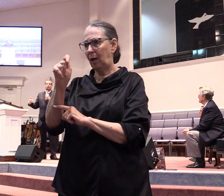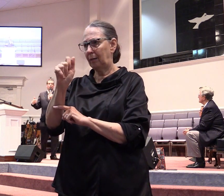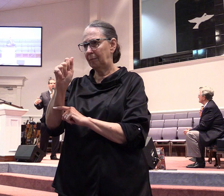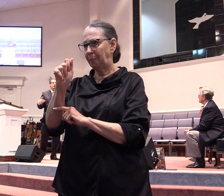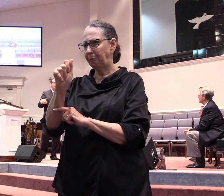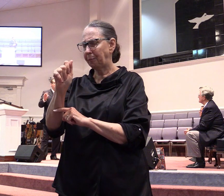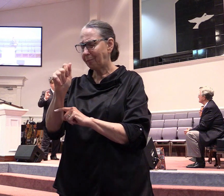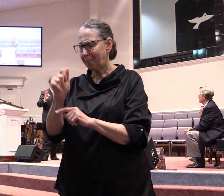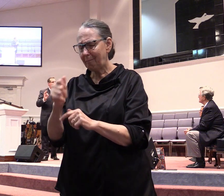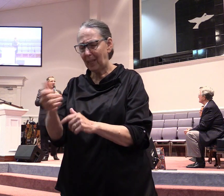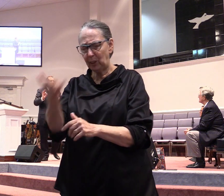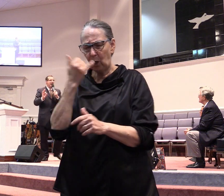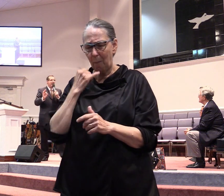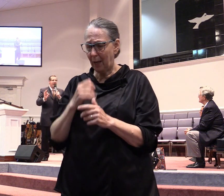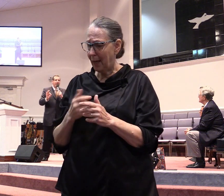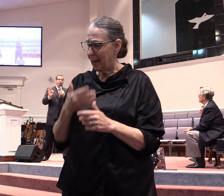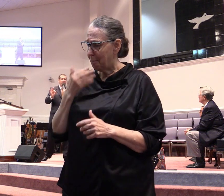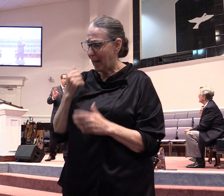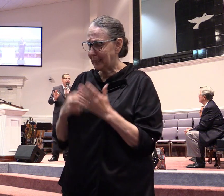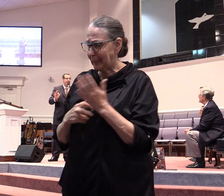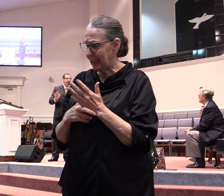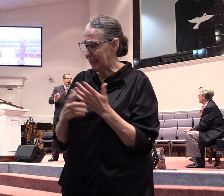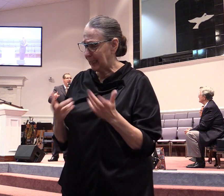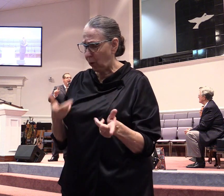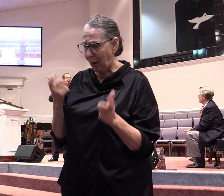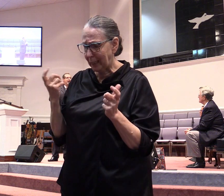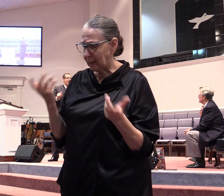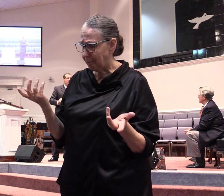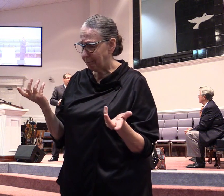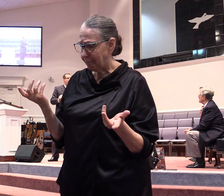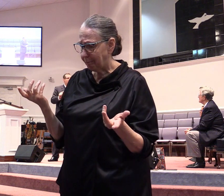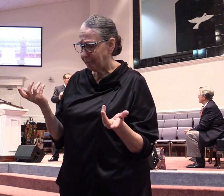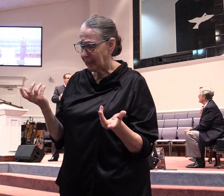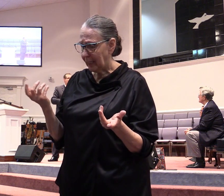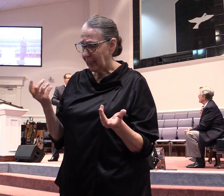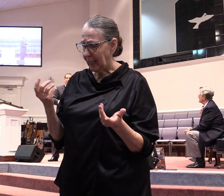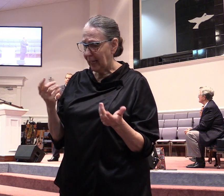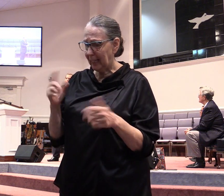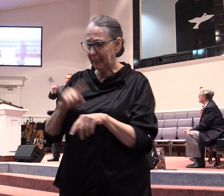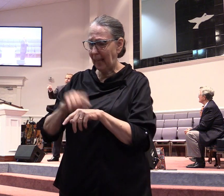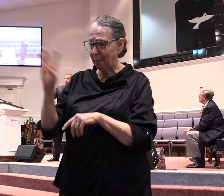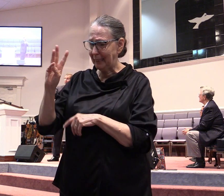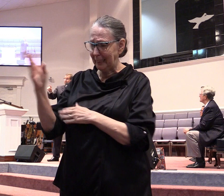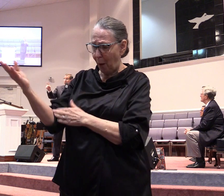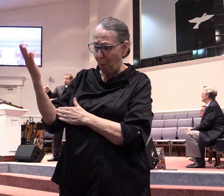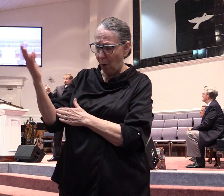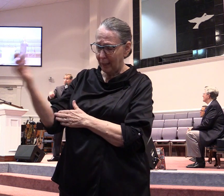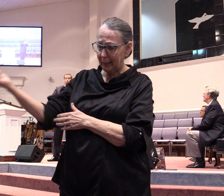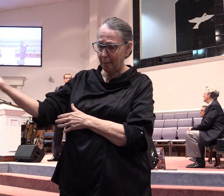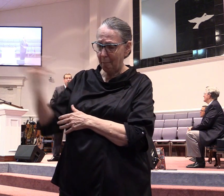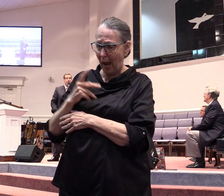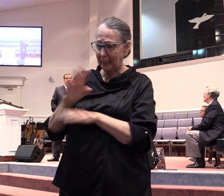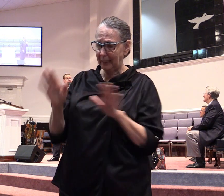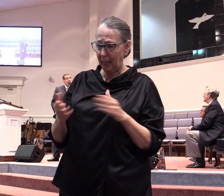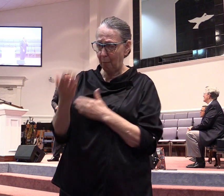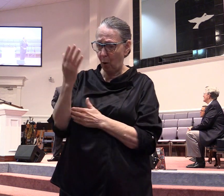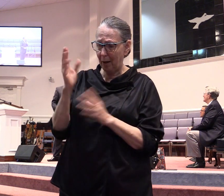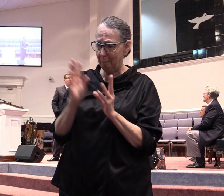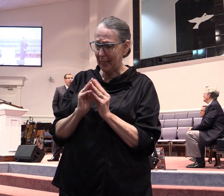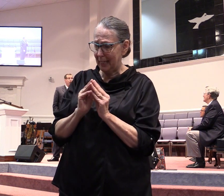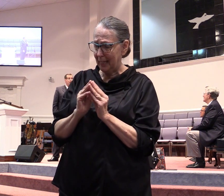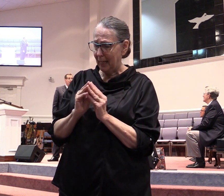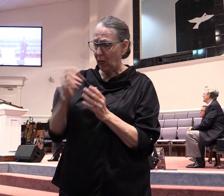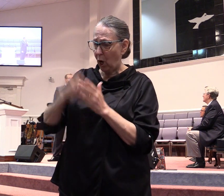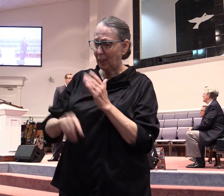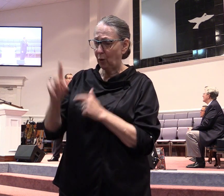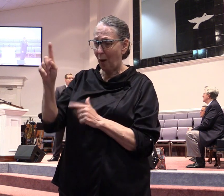called back 20 minutes later. She said, the best thing I found, the quickest thing I found, is I can get you out of here at 6 o'clock in the morning, have you back by your Sunday morning service, but it's going to